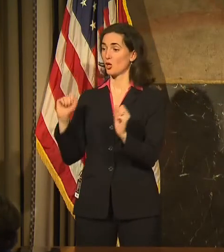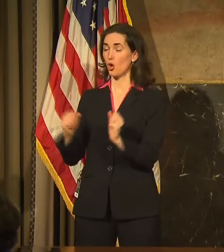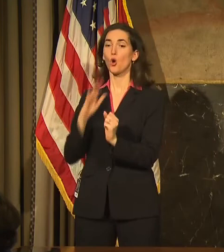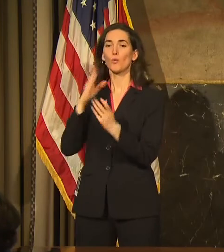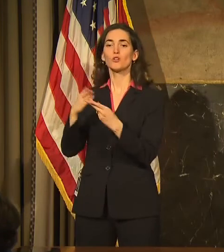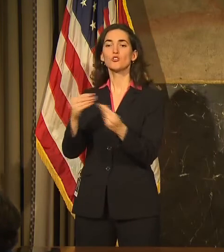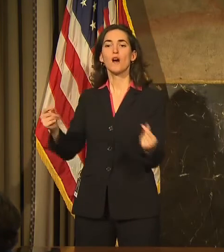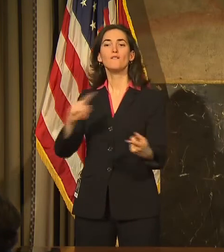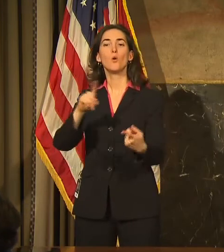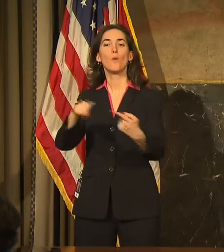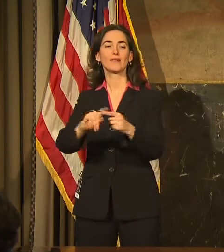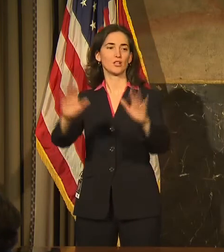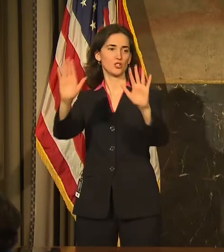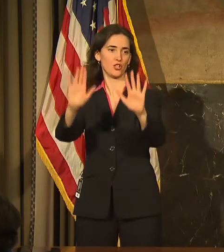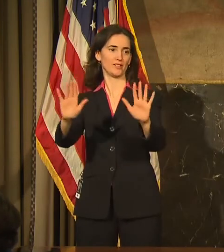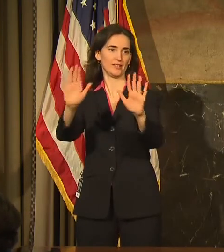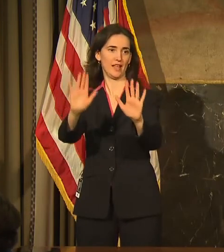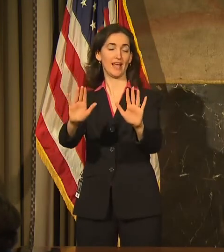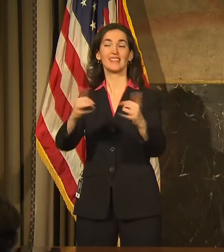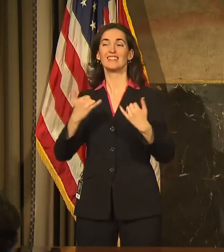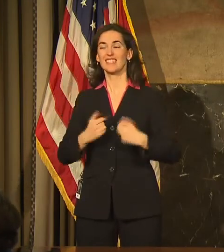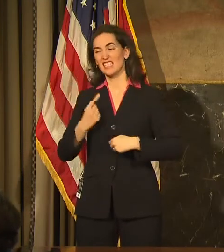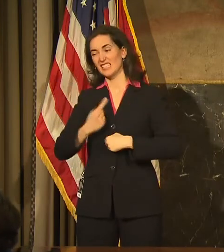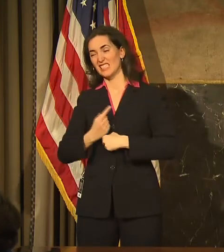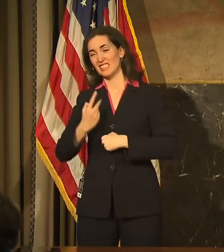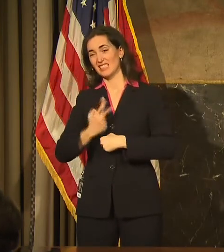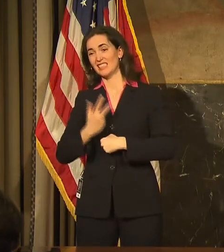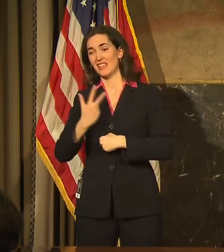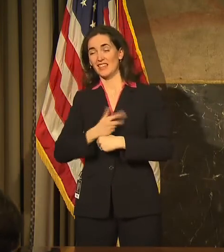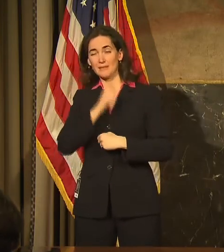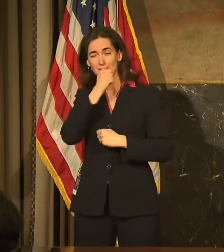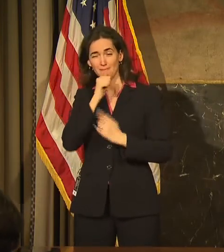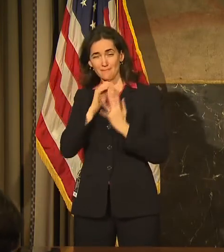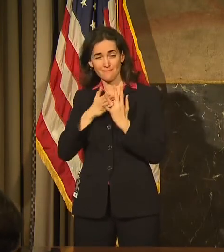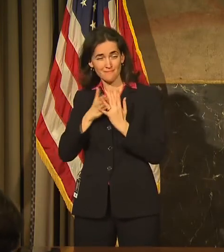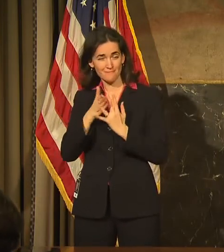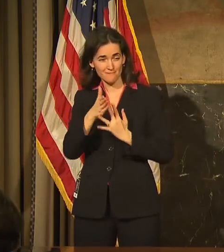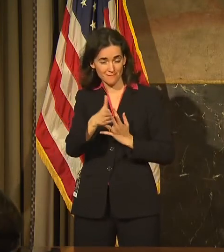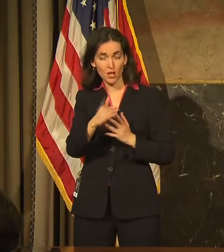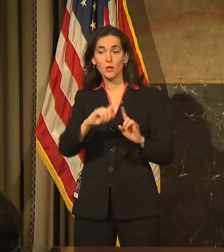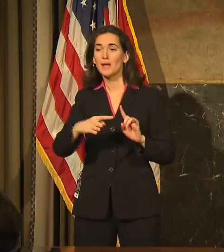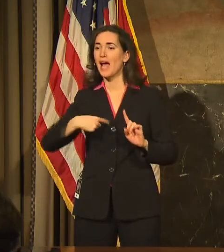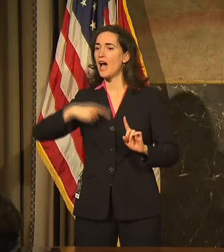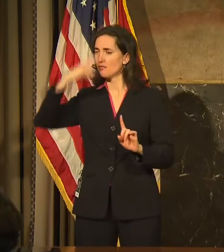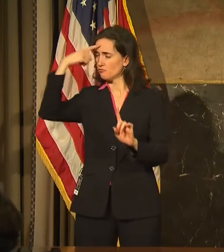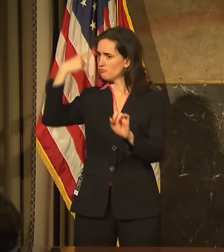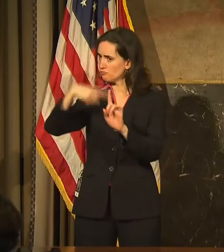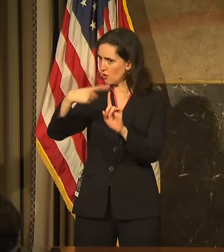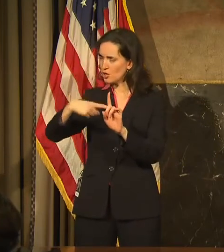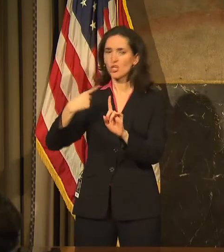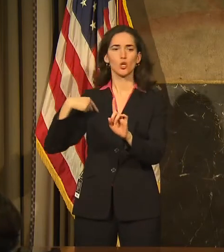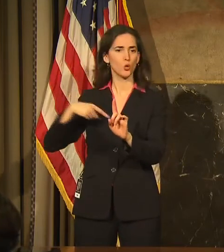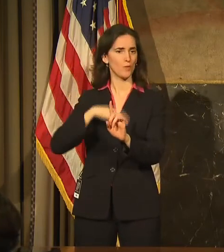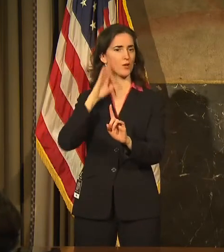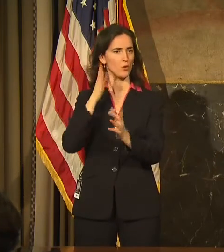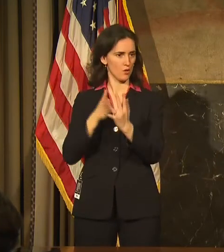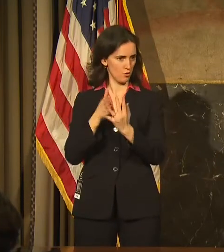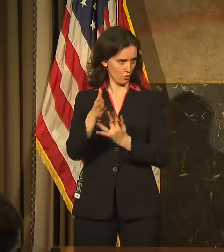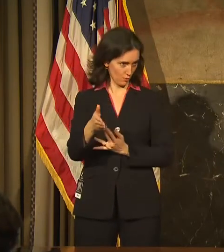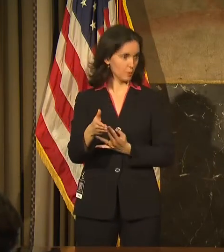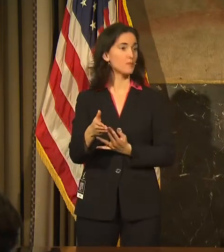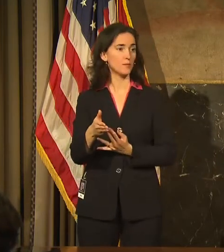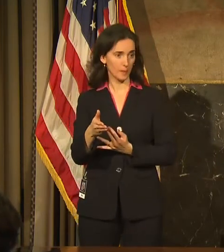have a couple of 3 days to go. And I'm optimistic that we're going to get through it and get